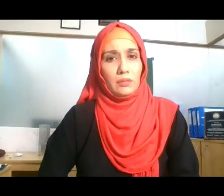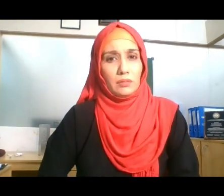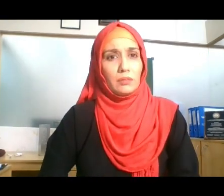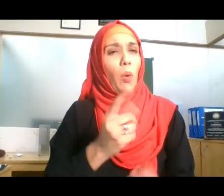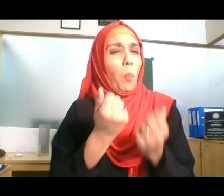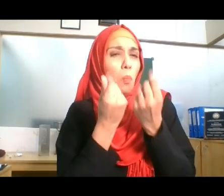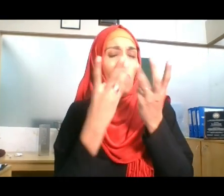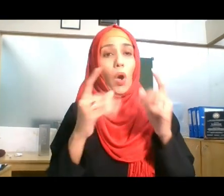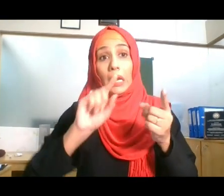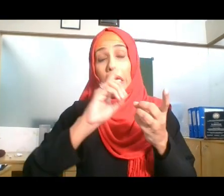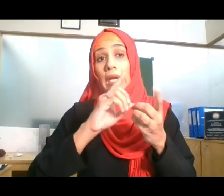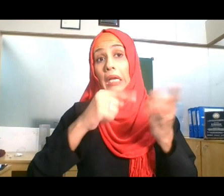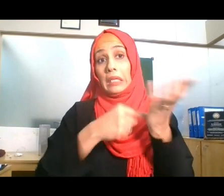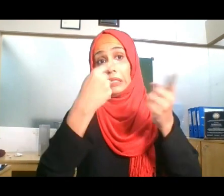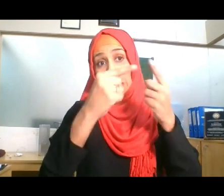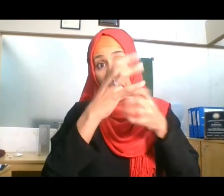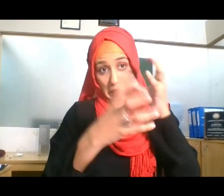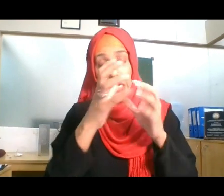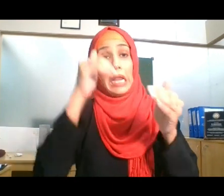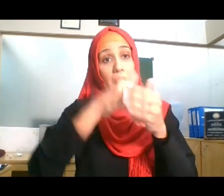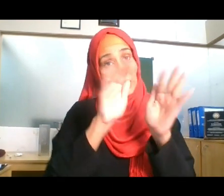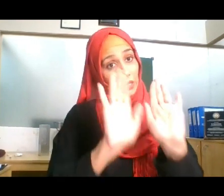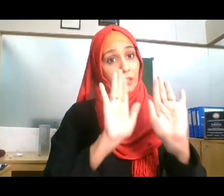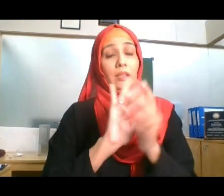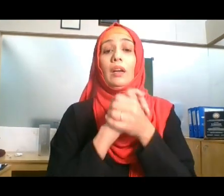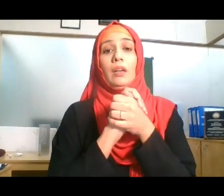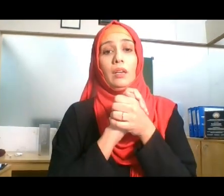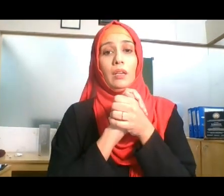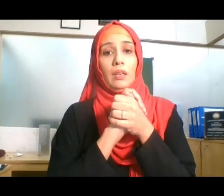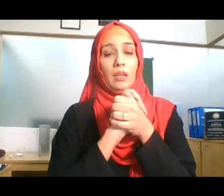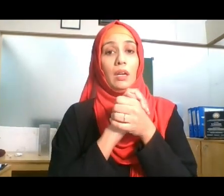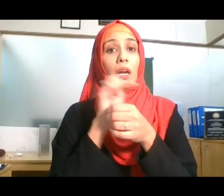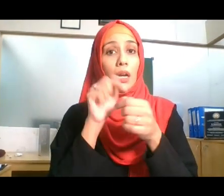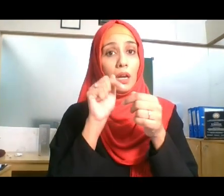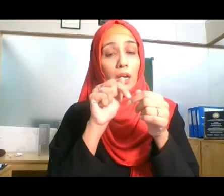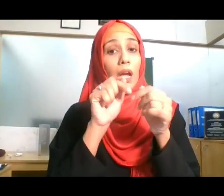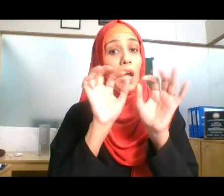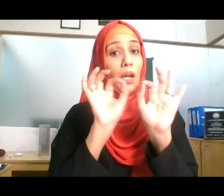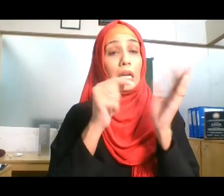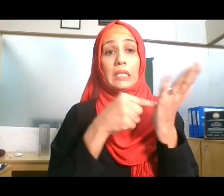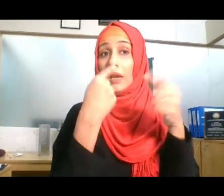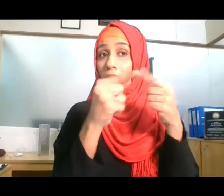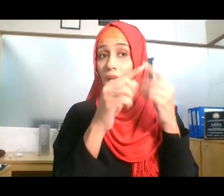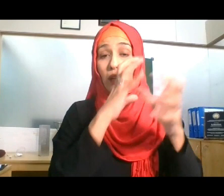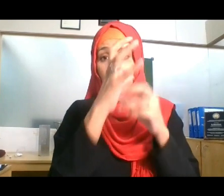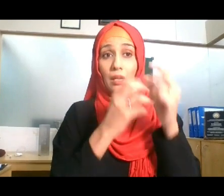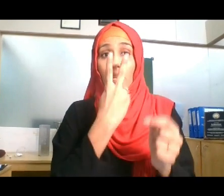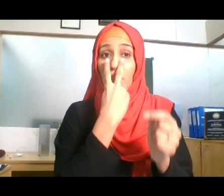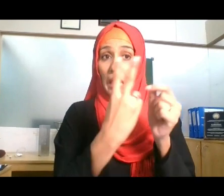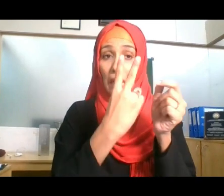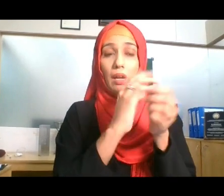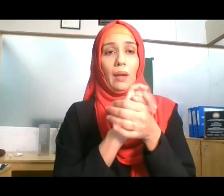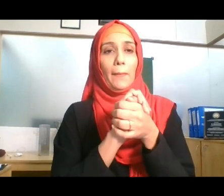huge technology moment. But so in terms of assistive technologies, while we see them